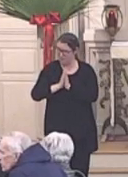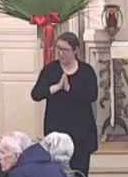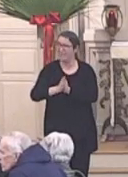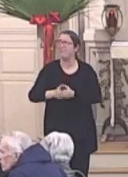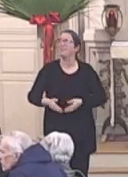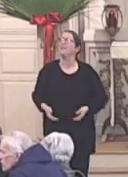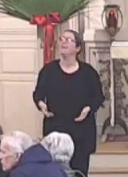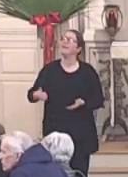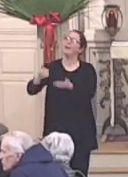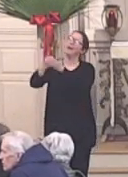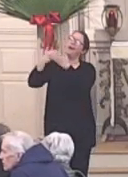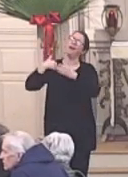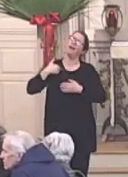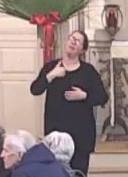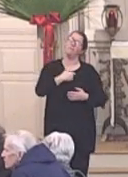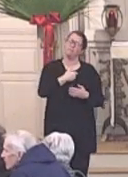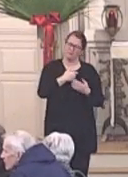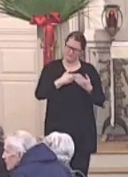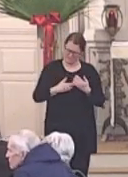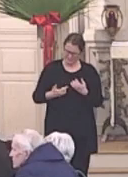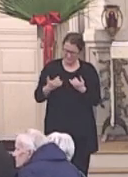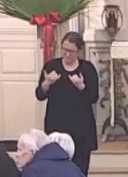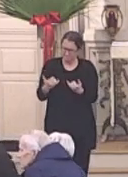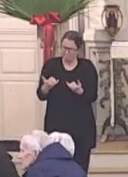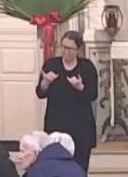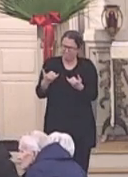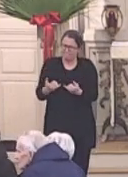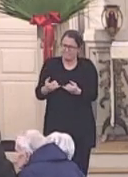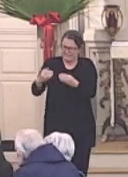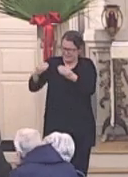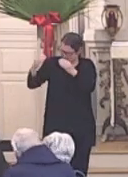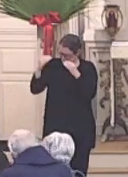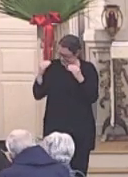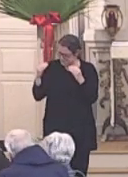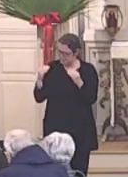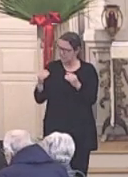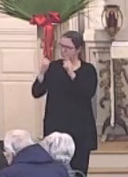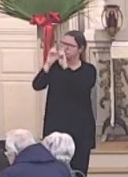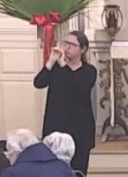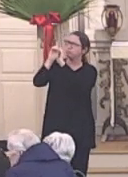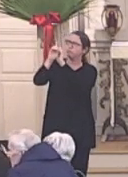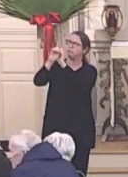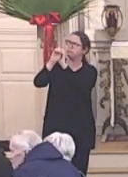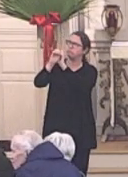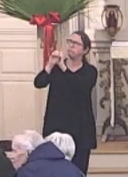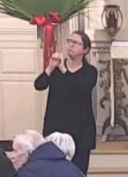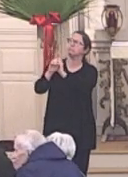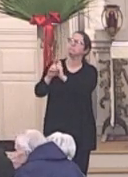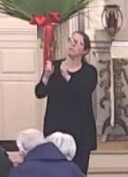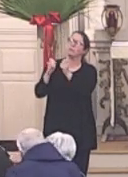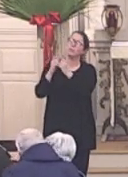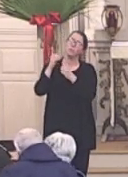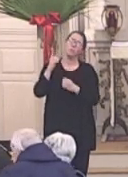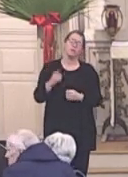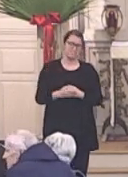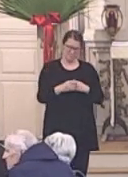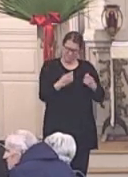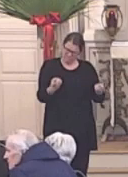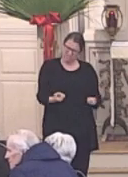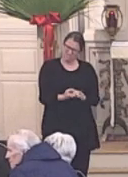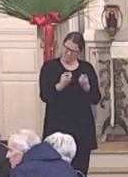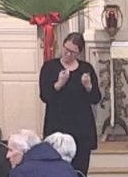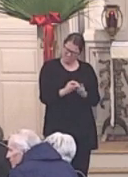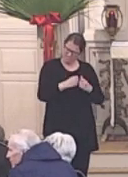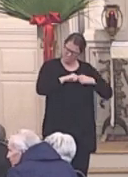and pray, teach us with you to mourn our sins and